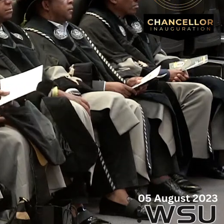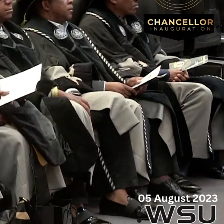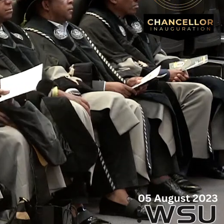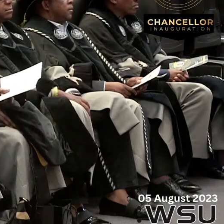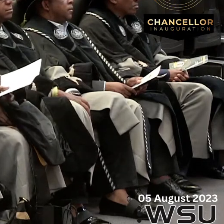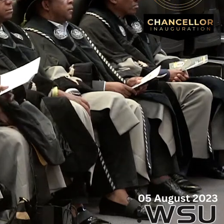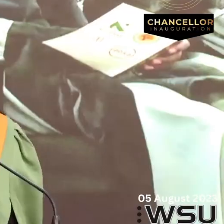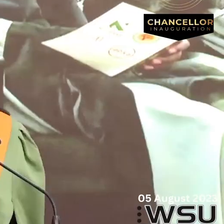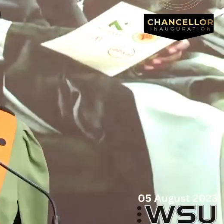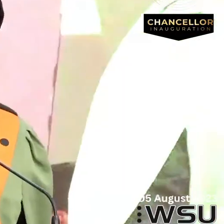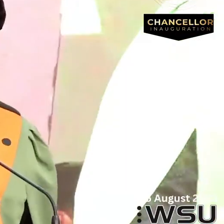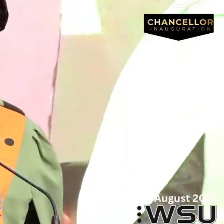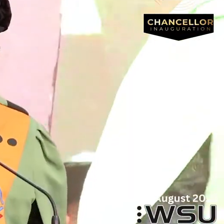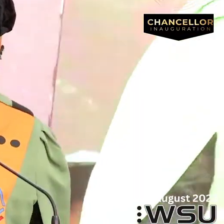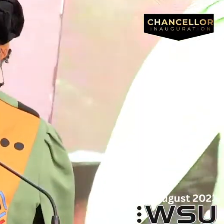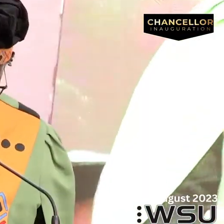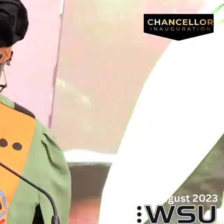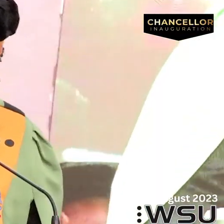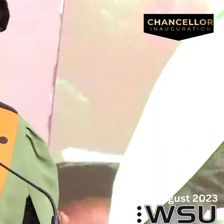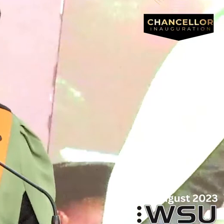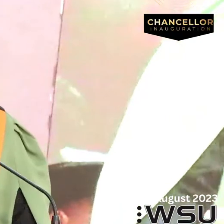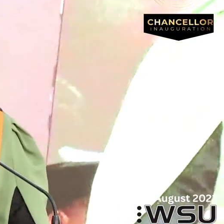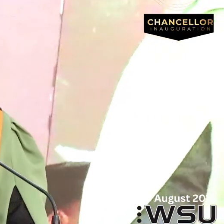ntombi yasemampondomiseni ke le nijonge kakuhle.